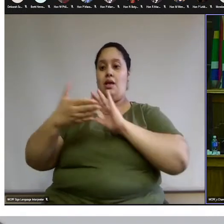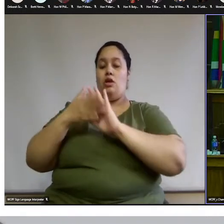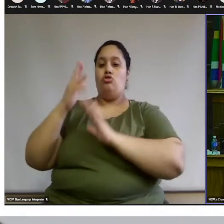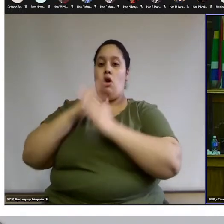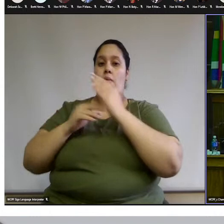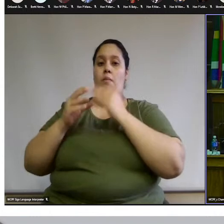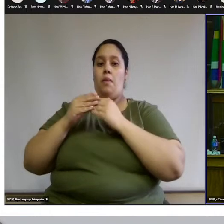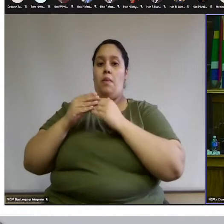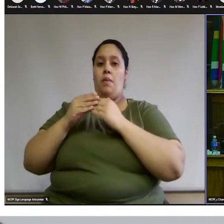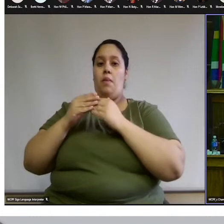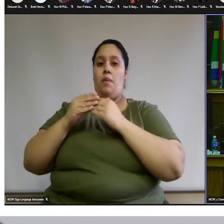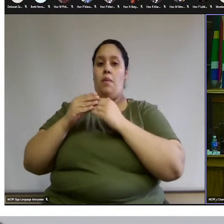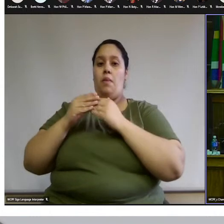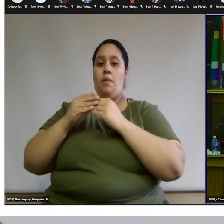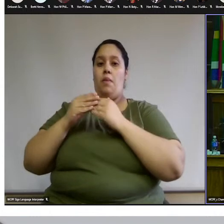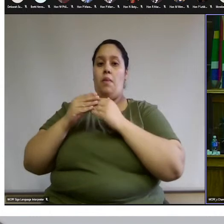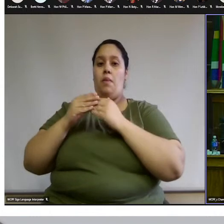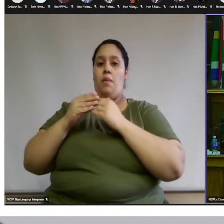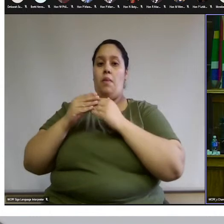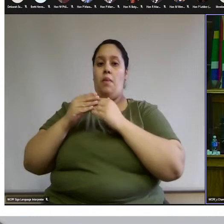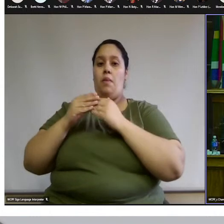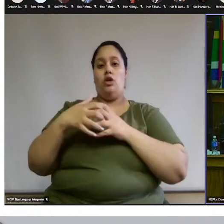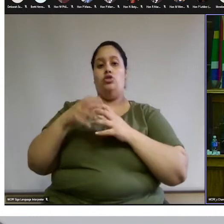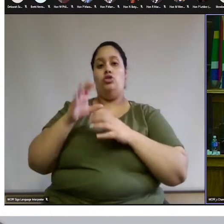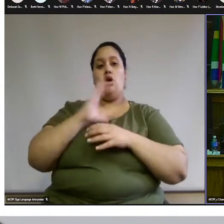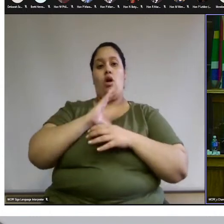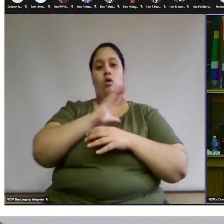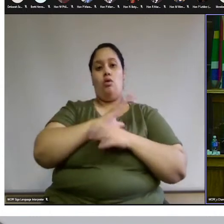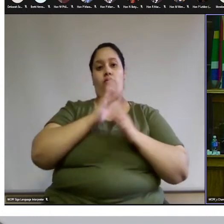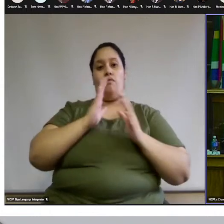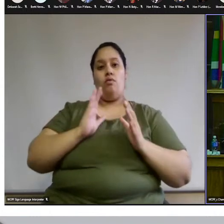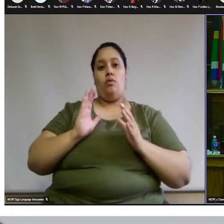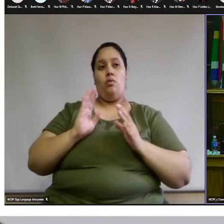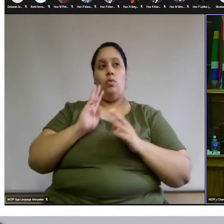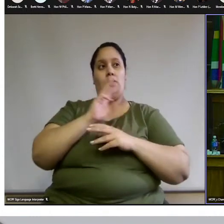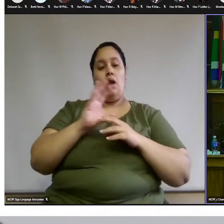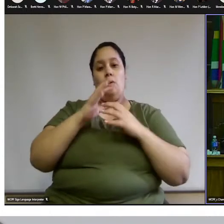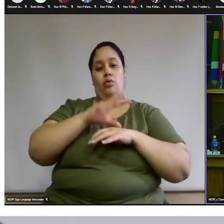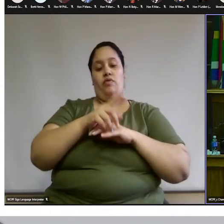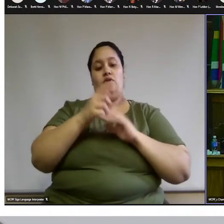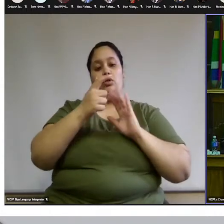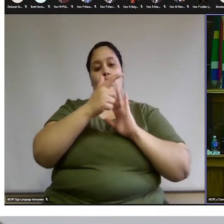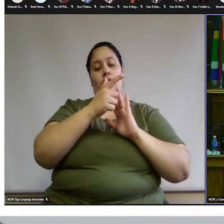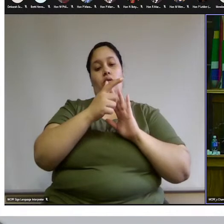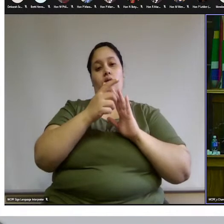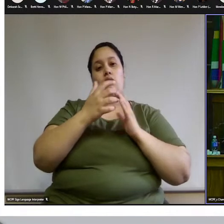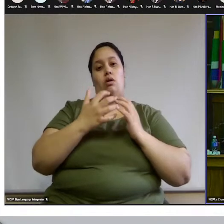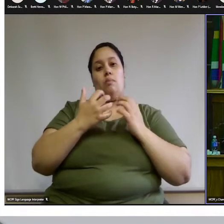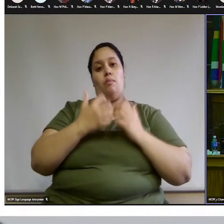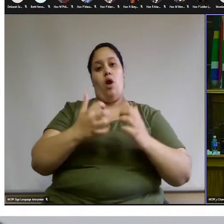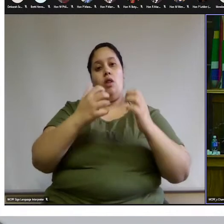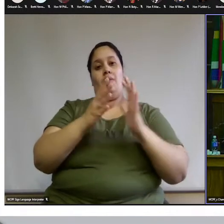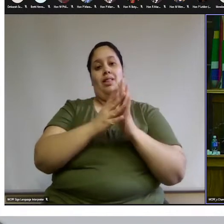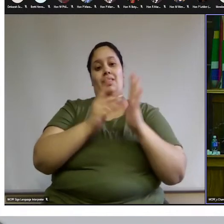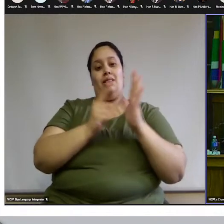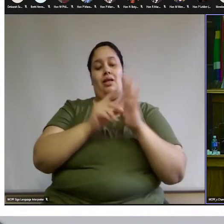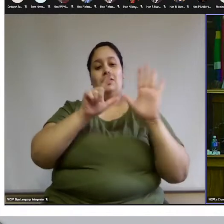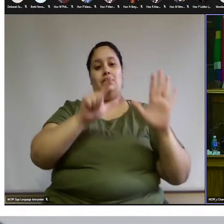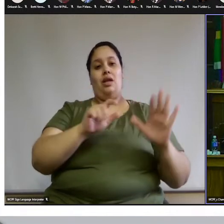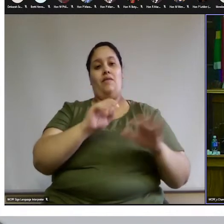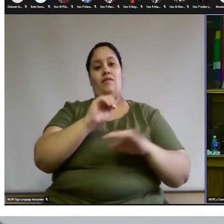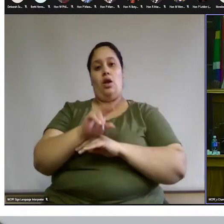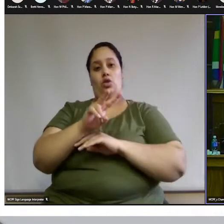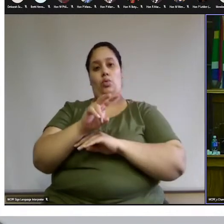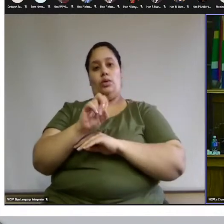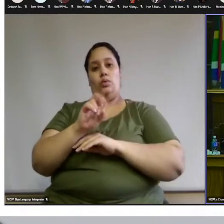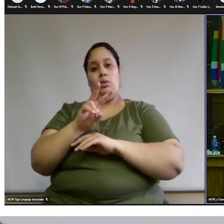Parliament, in accordance with the Code of Conduct for Members of the Western Cape Provincial Parliament, dated 7 May 2021,